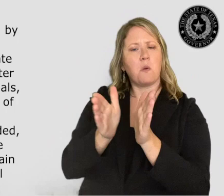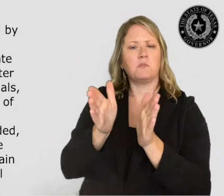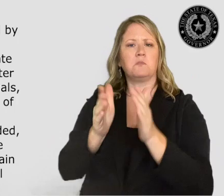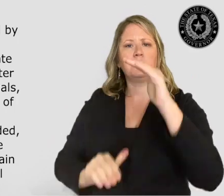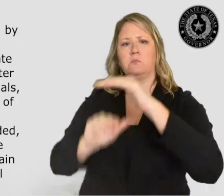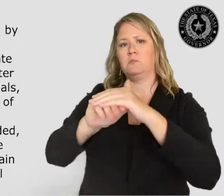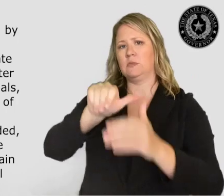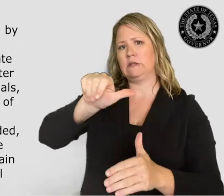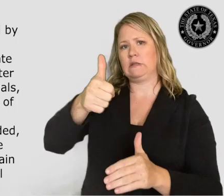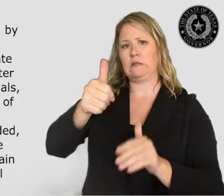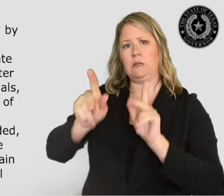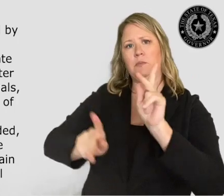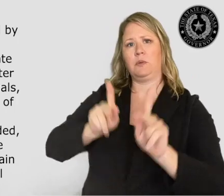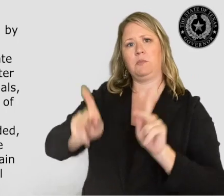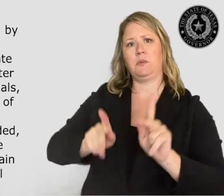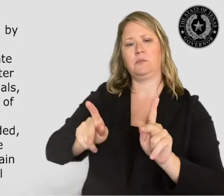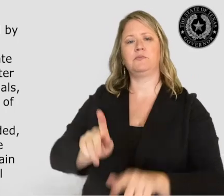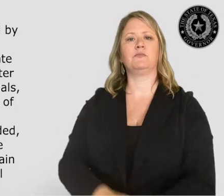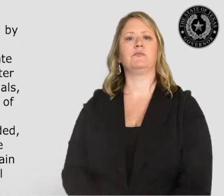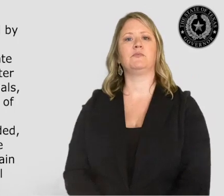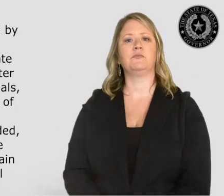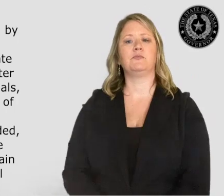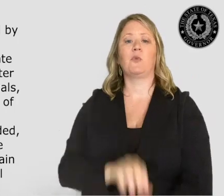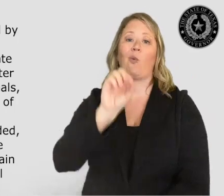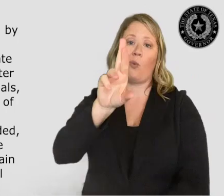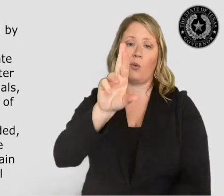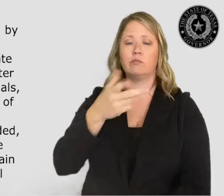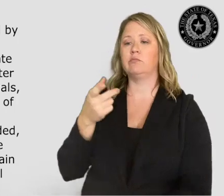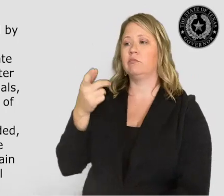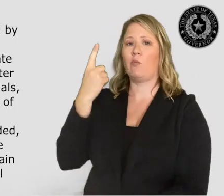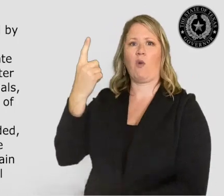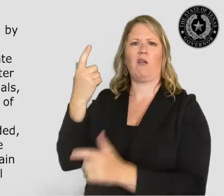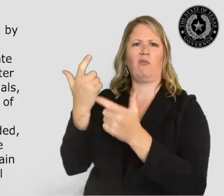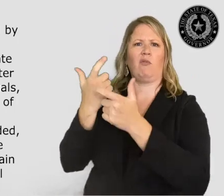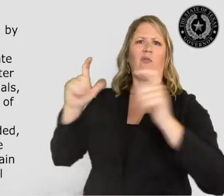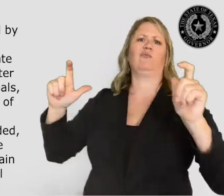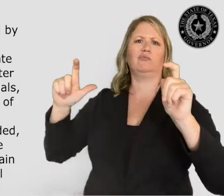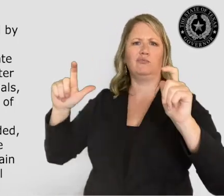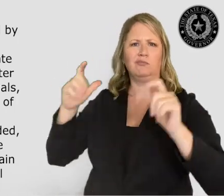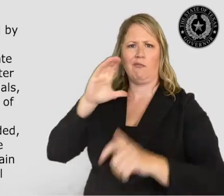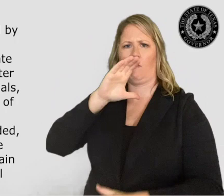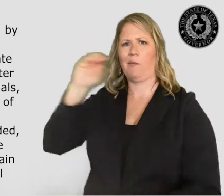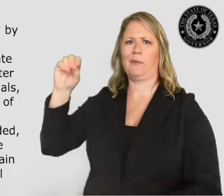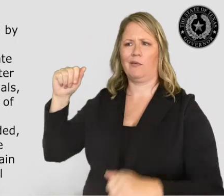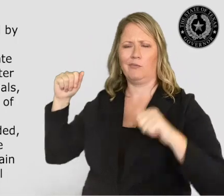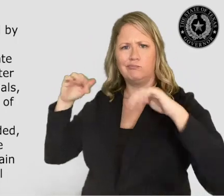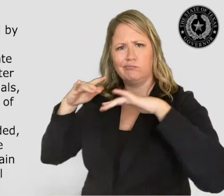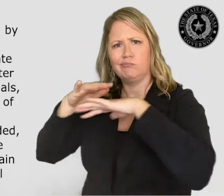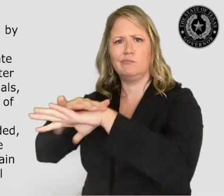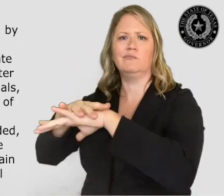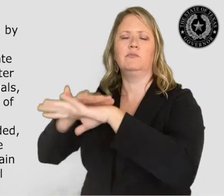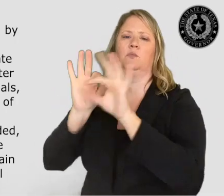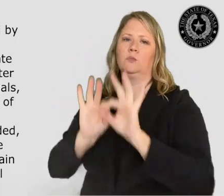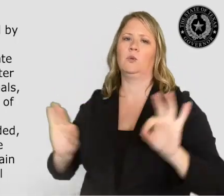provided, however, that the individuals maintain appropriate social distancing.